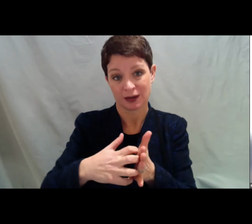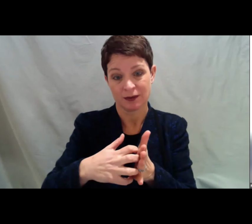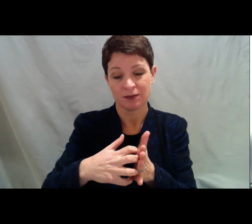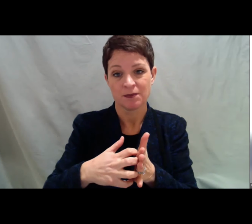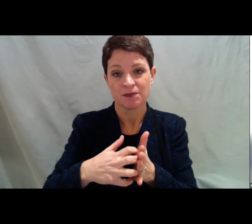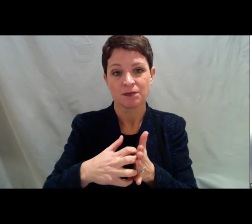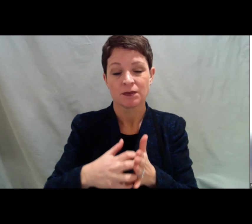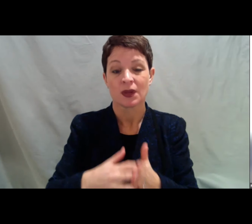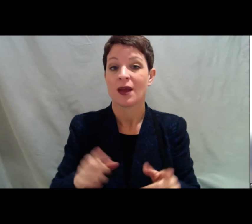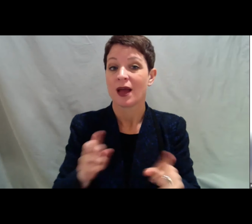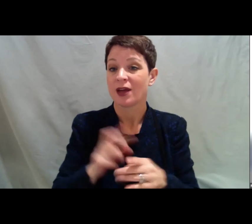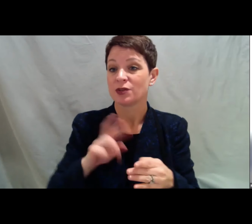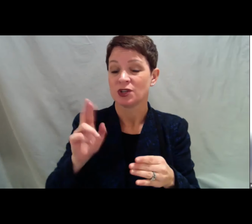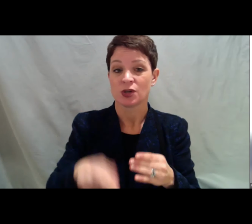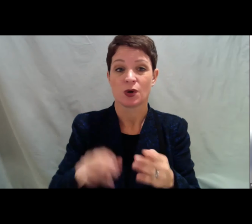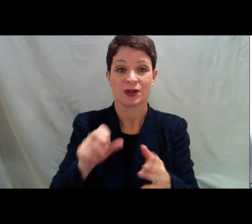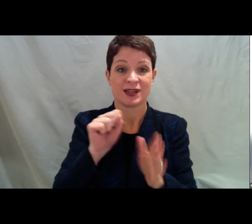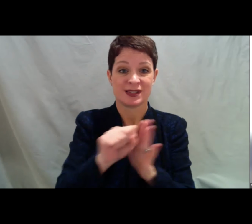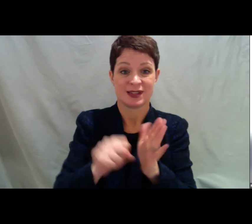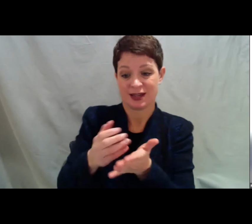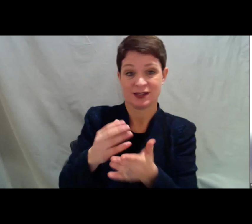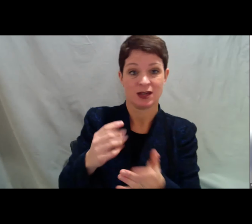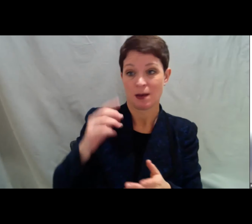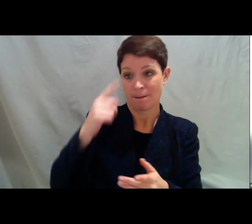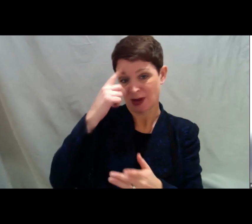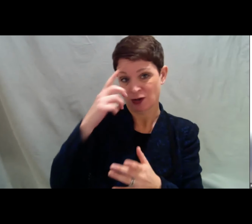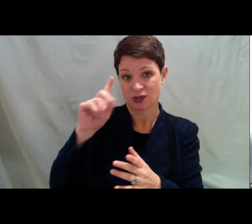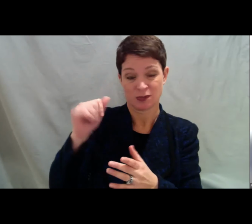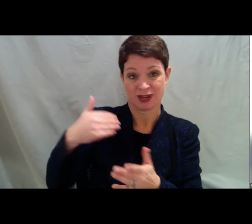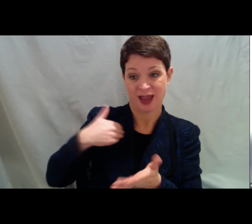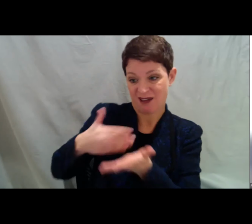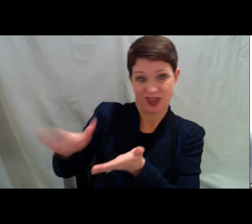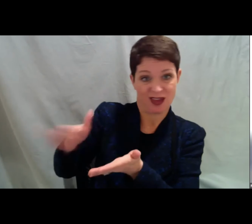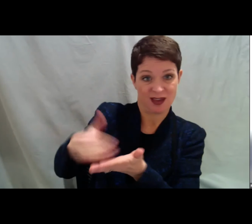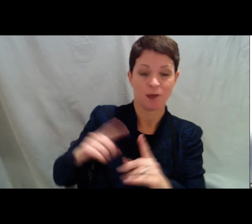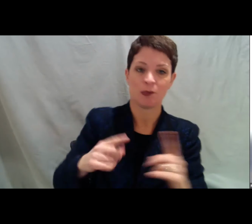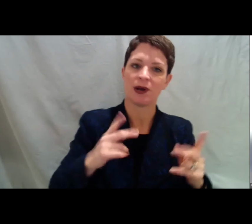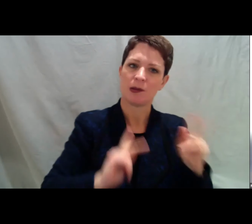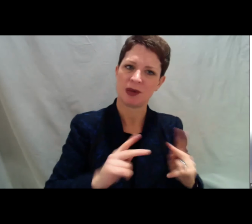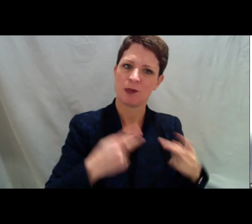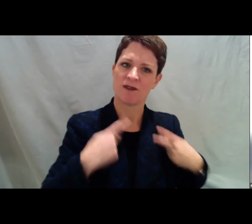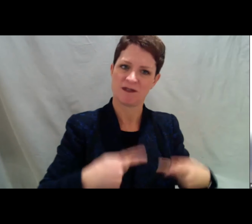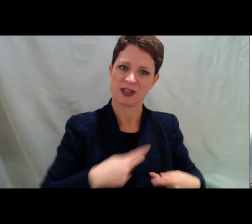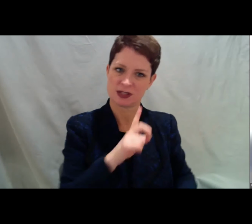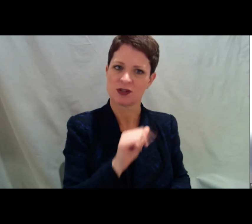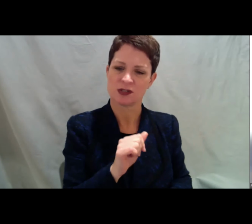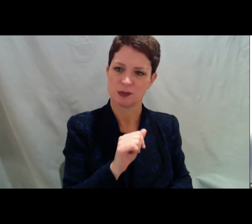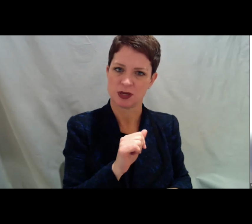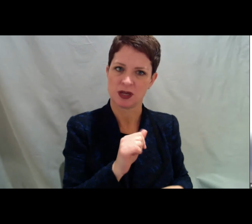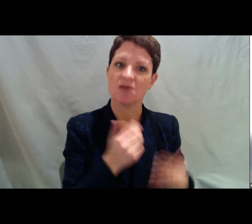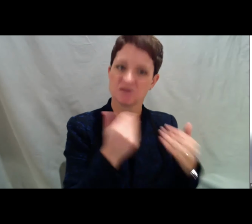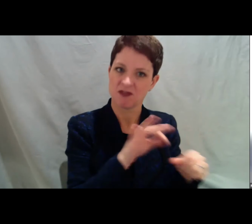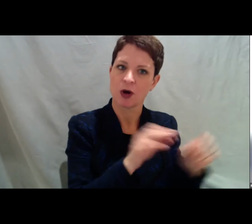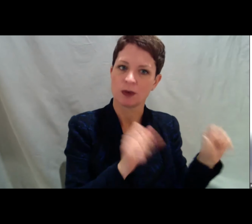Ultimately, states disenfranchised people with mental disabilities, but they allowed people with physical disabilities to